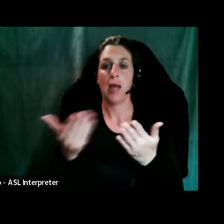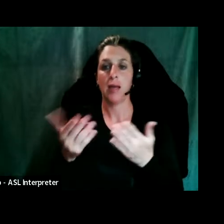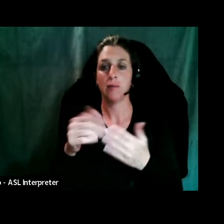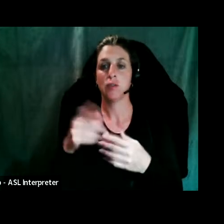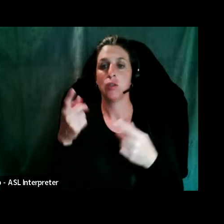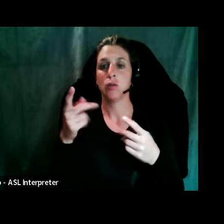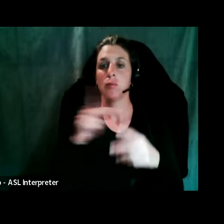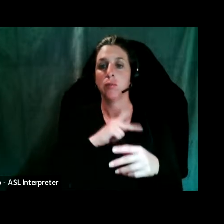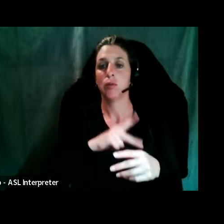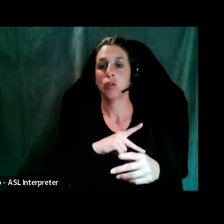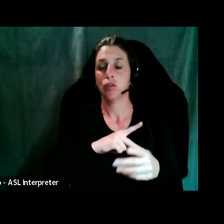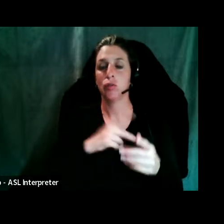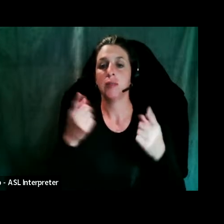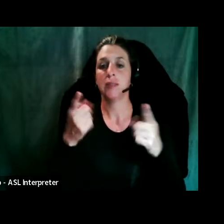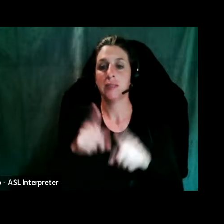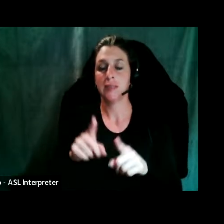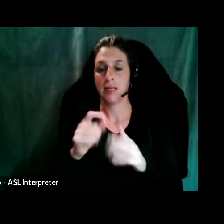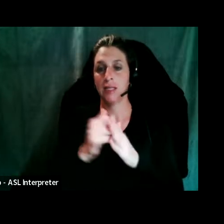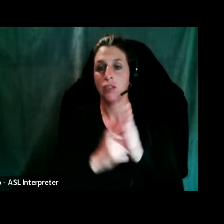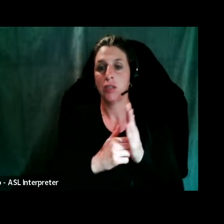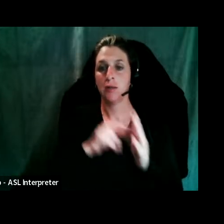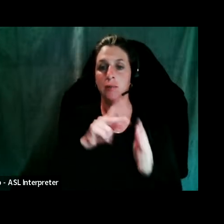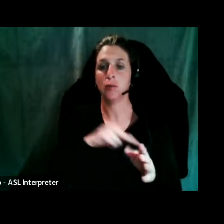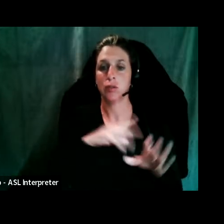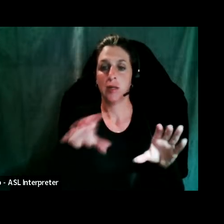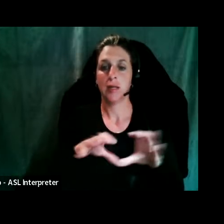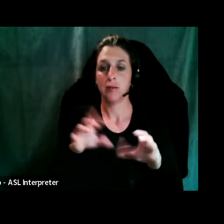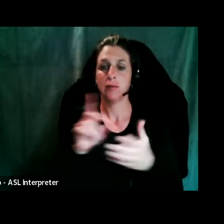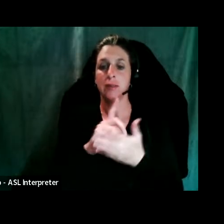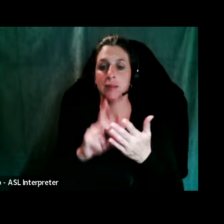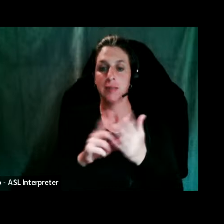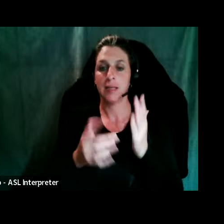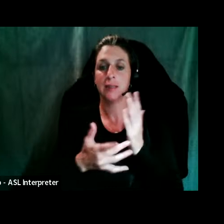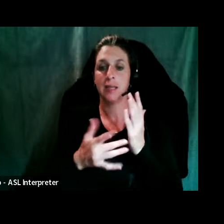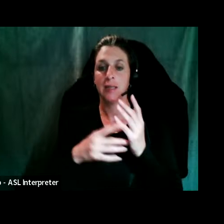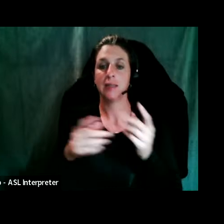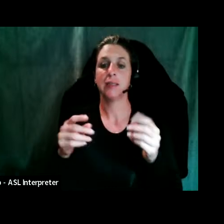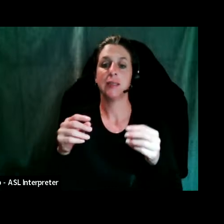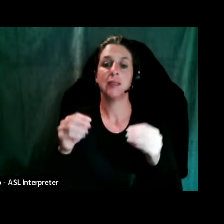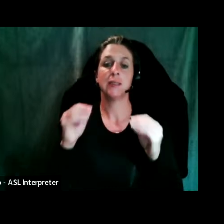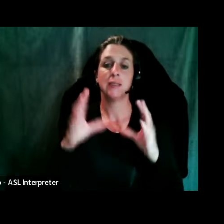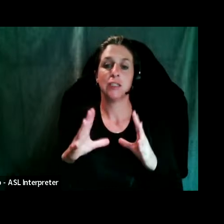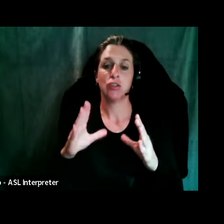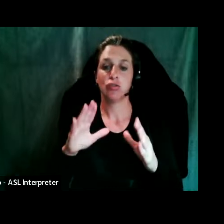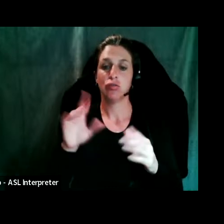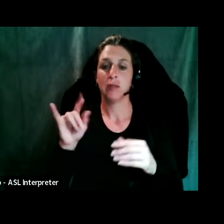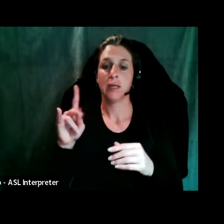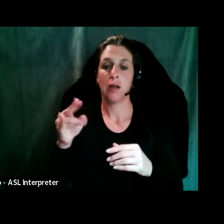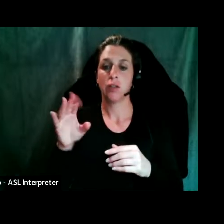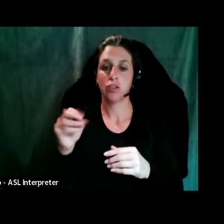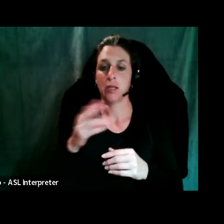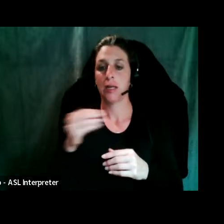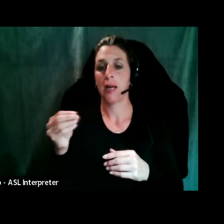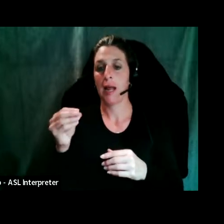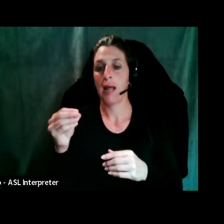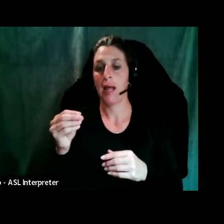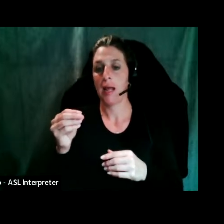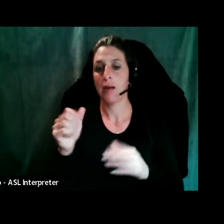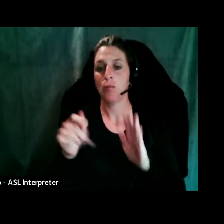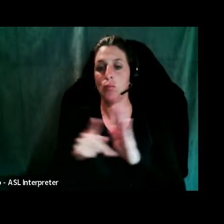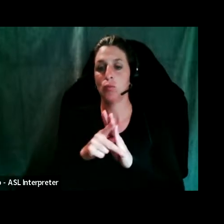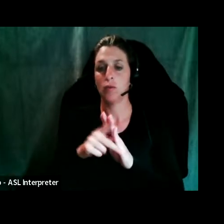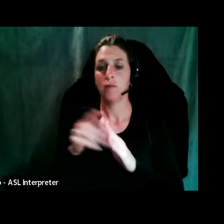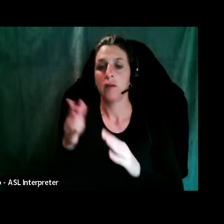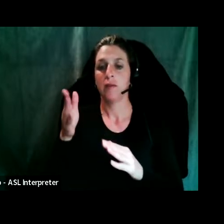have personnel actions, an MOU with Design Tech for teacher induction, and an approval of a side letter for new teacher at